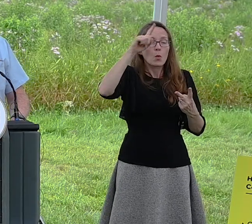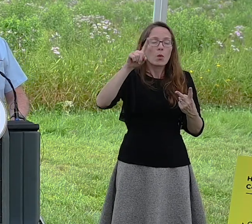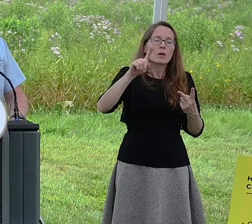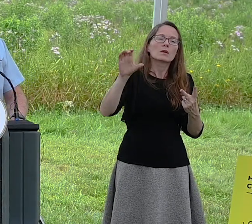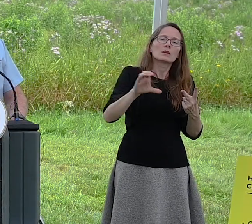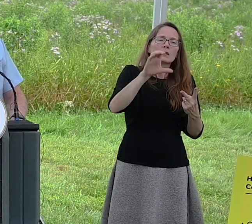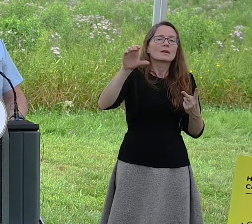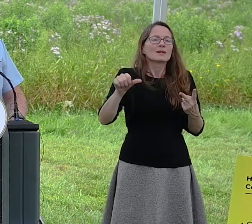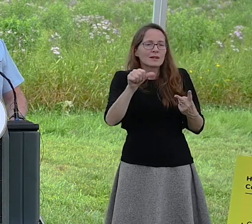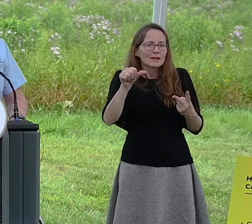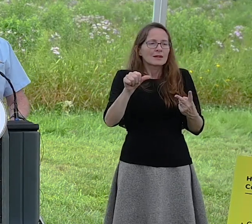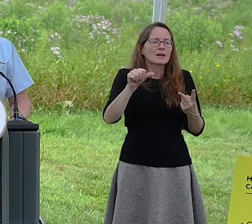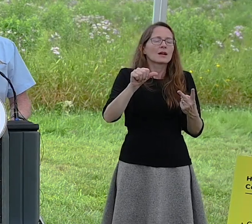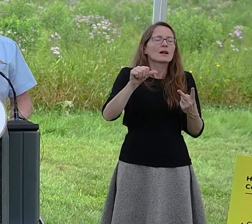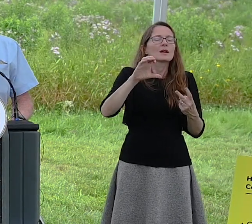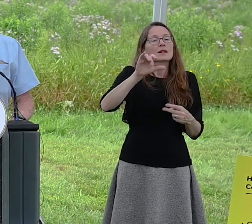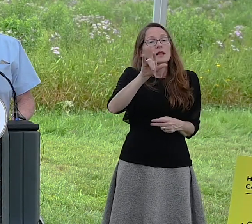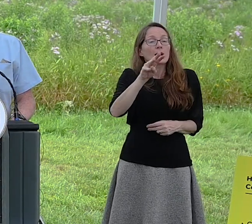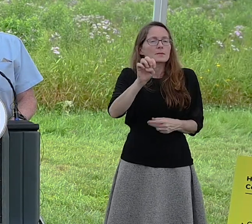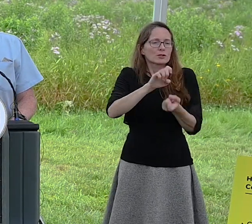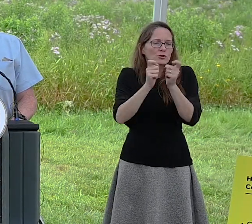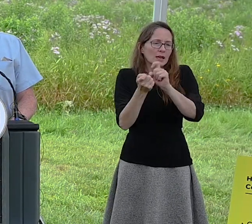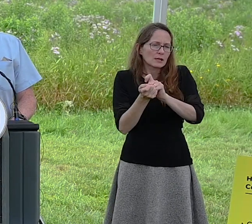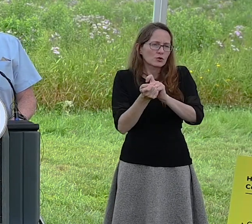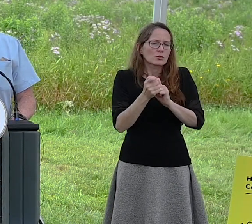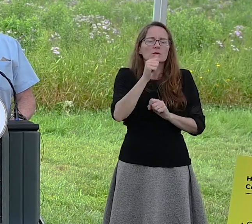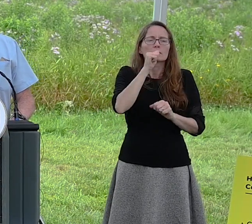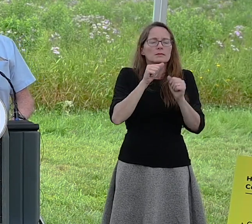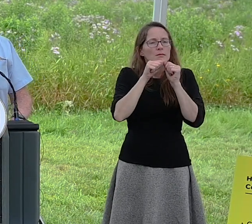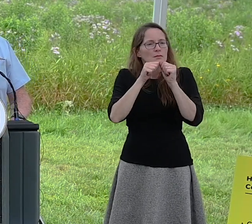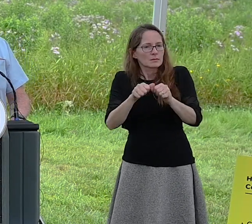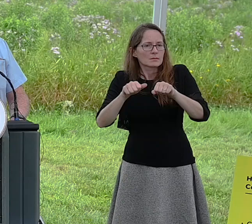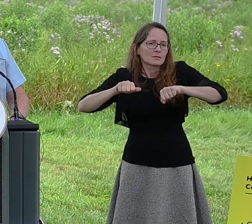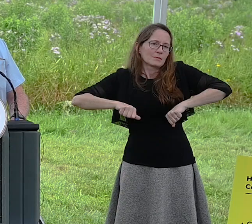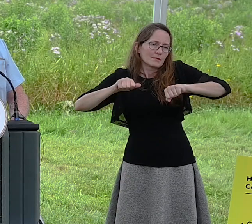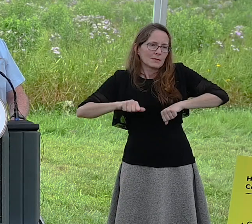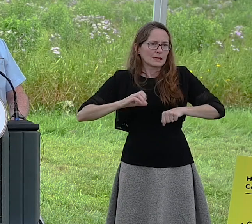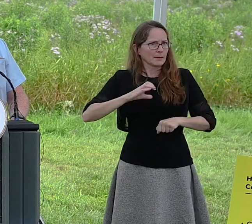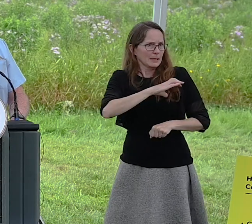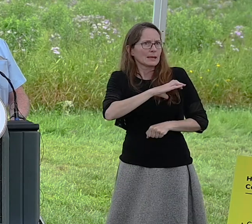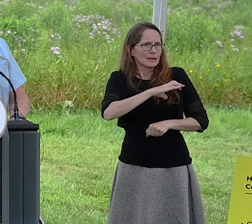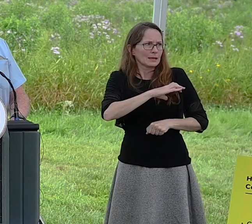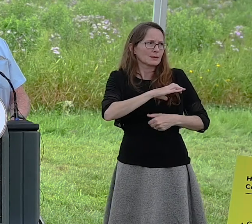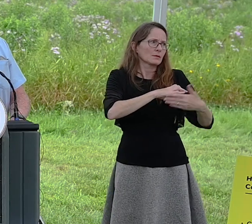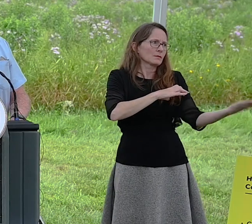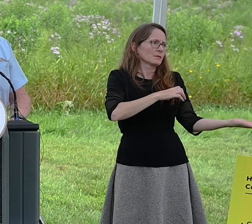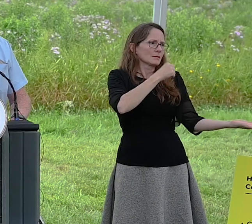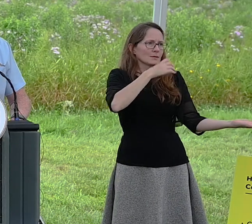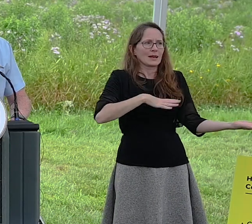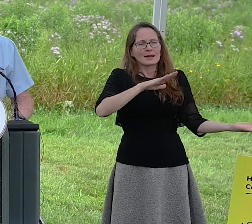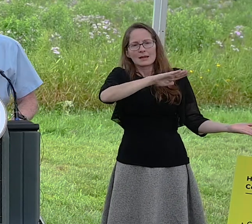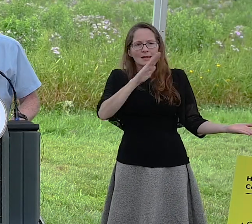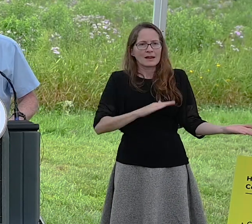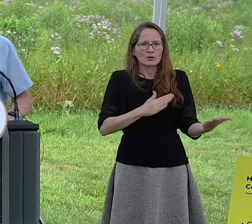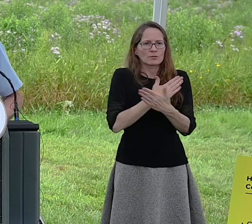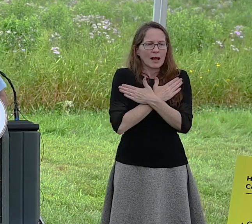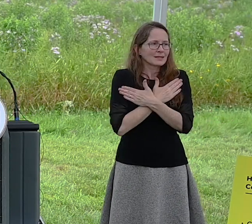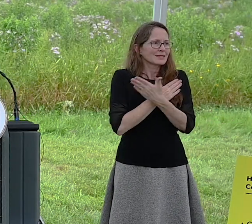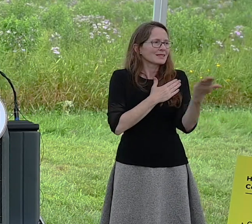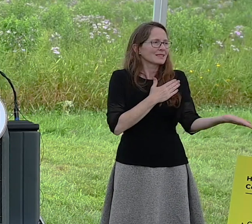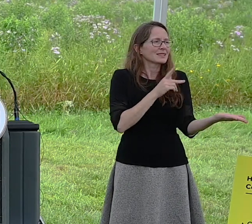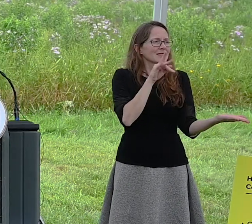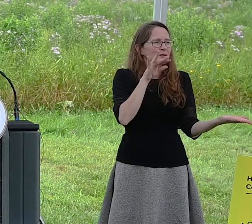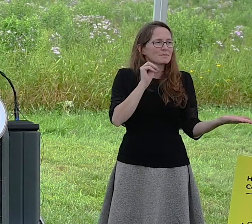Climate Change and Sustainability Advisory Committee. So the woman who never rests, may I introduce Kim Pezza. Thank you.